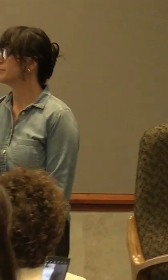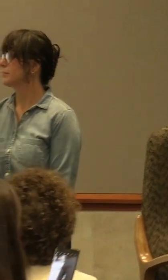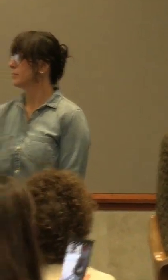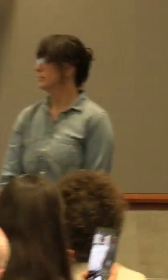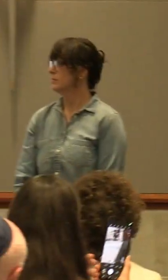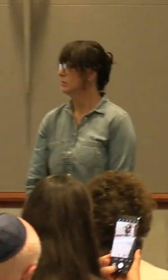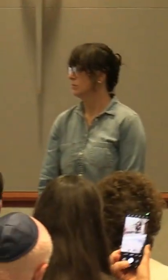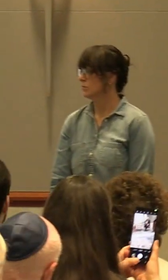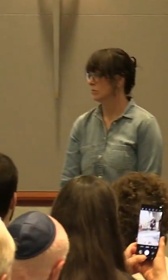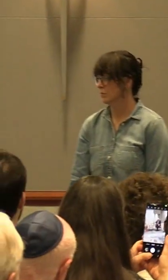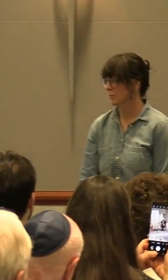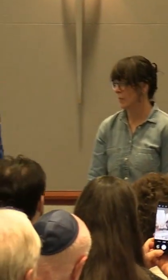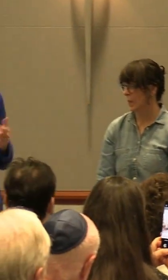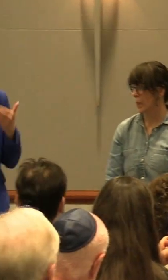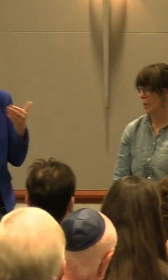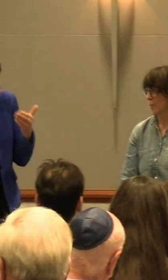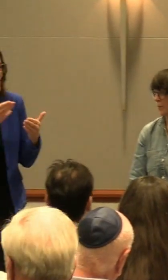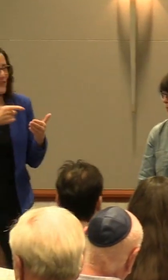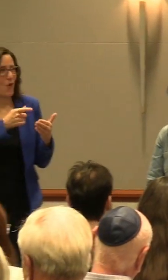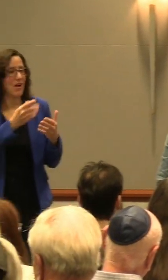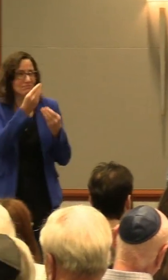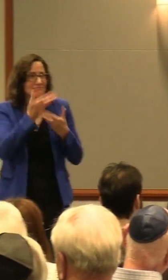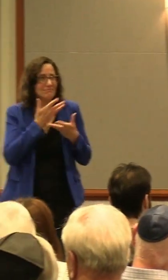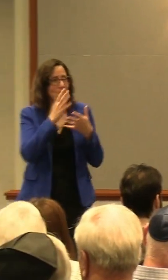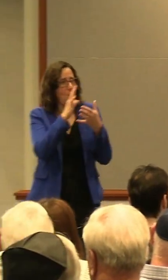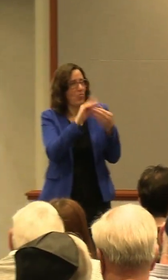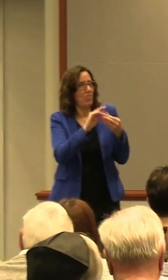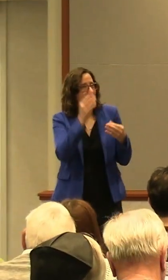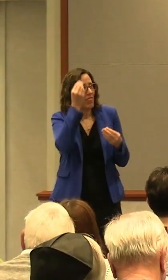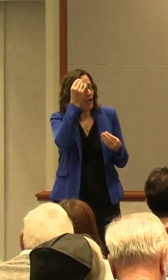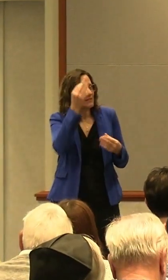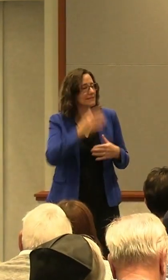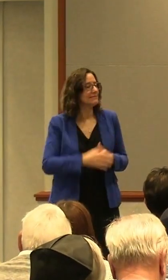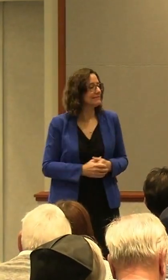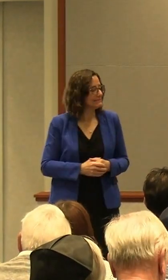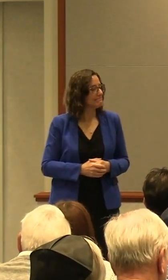Welcome, Senator, and thank you for sharing those thoughts.